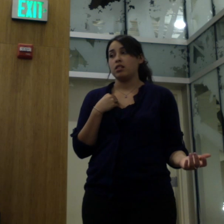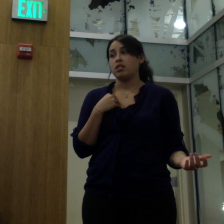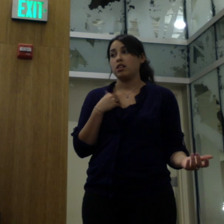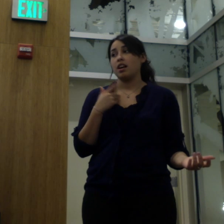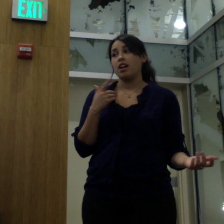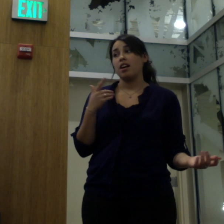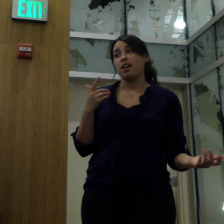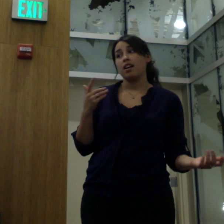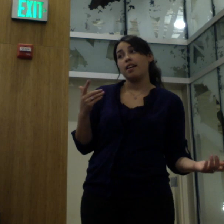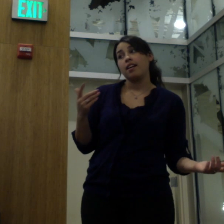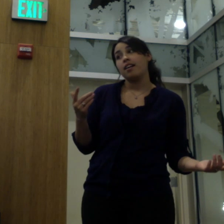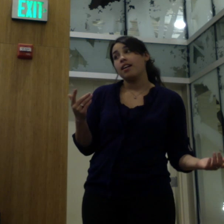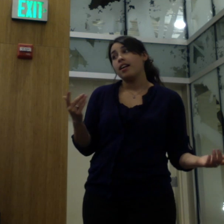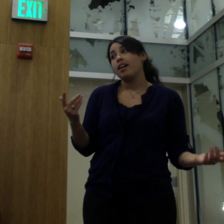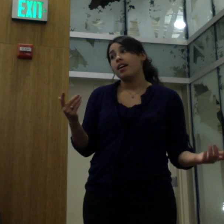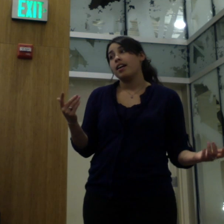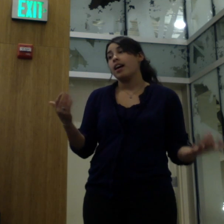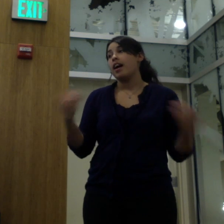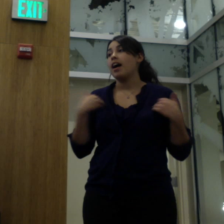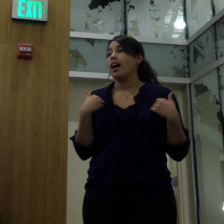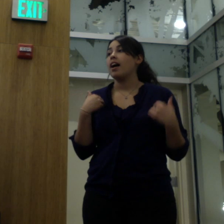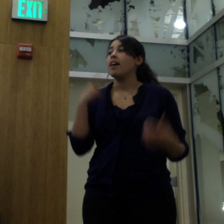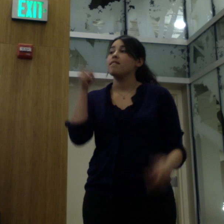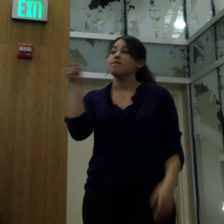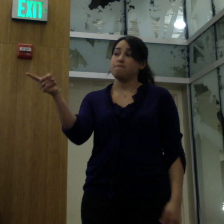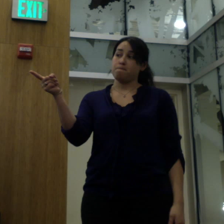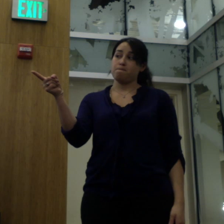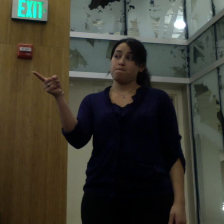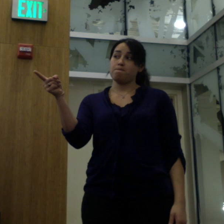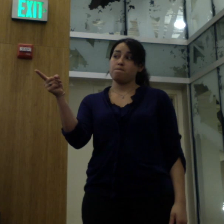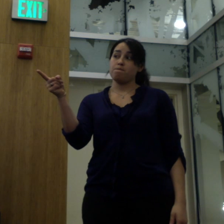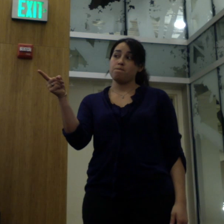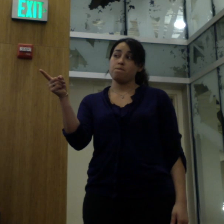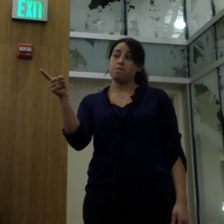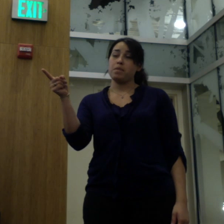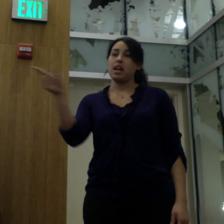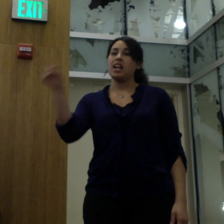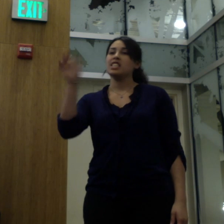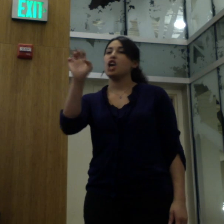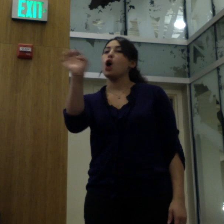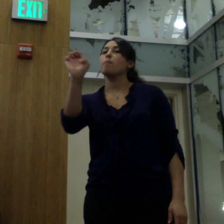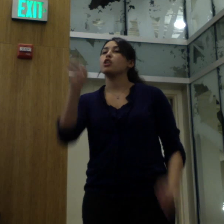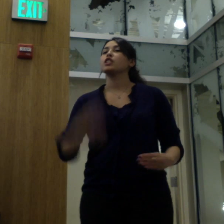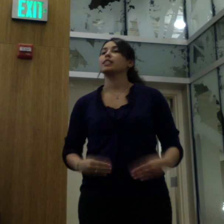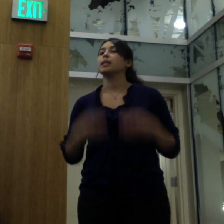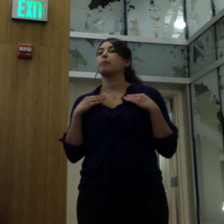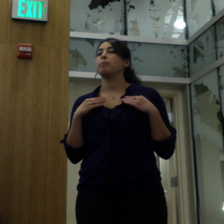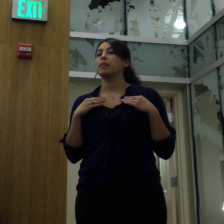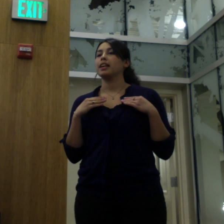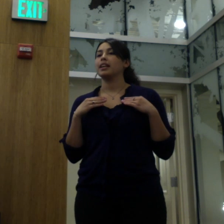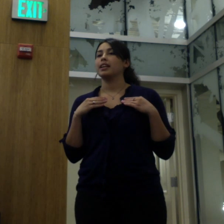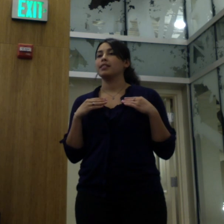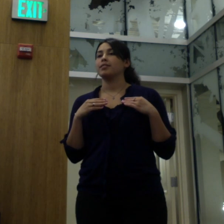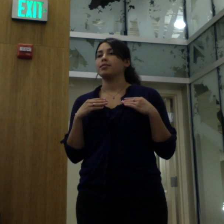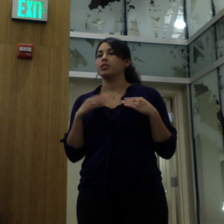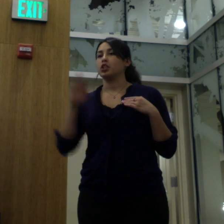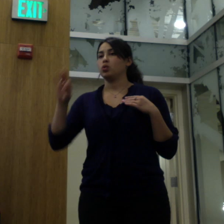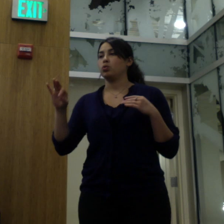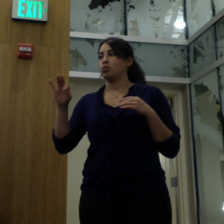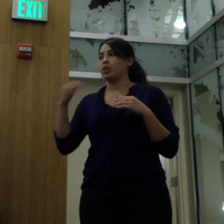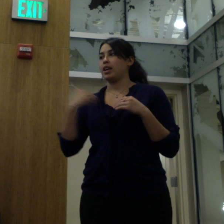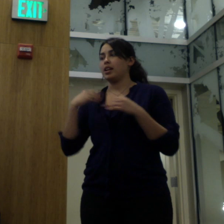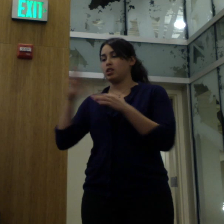And then I have these guys, which are like emergency blankets sewn on 3 sides. So